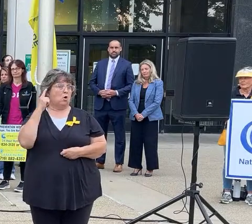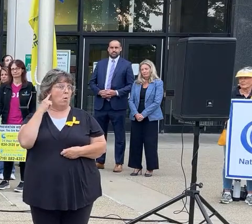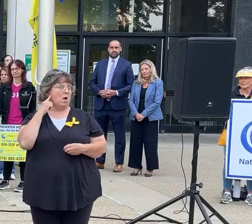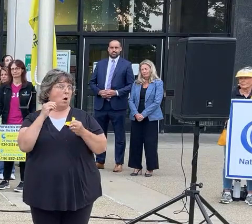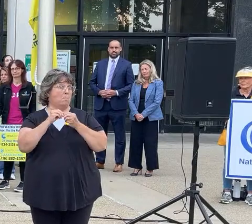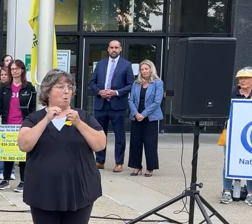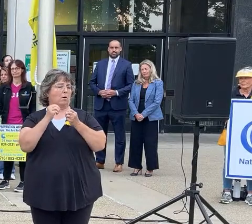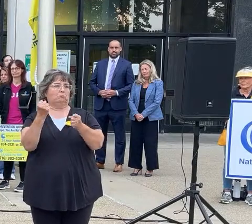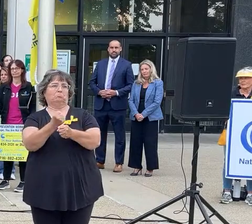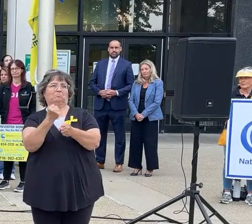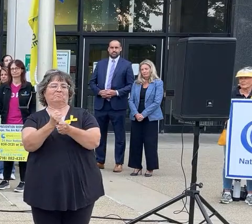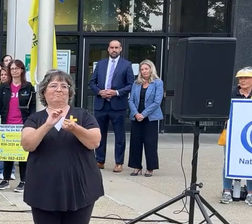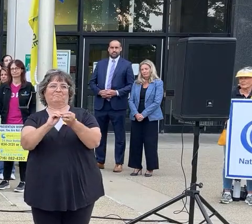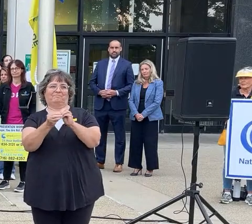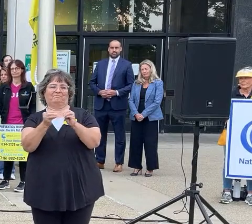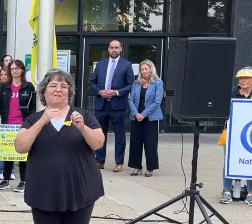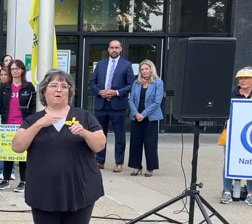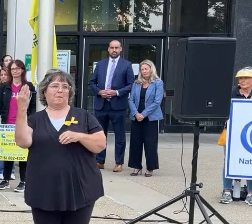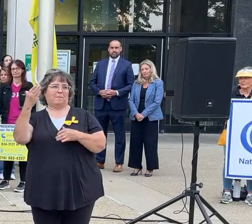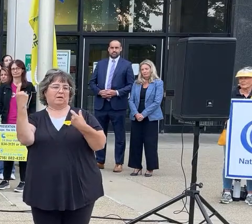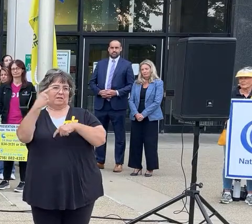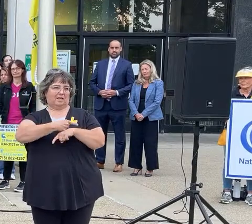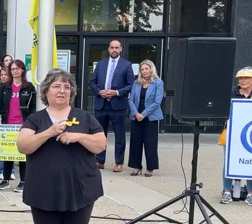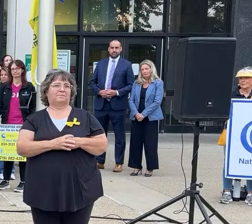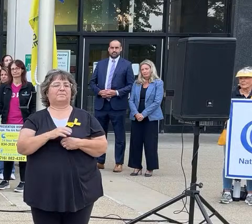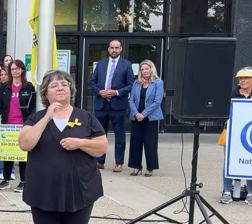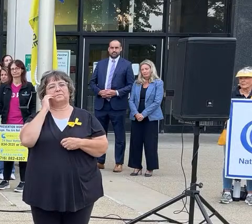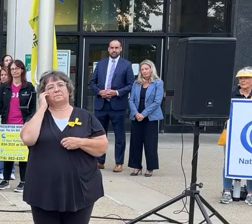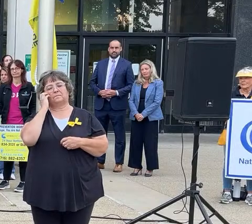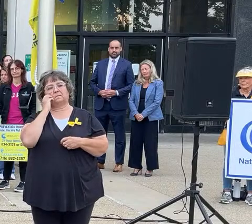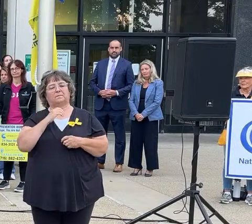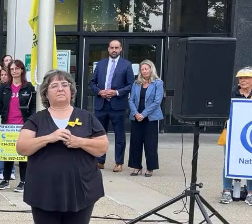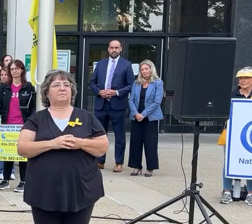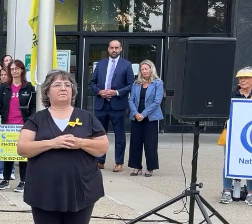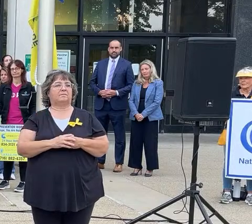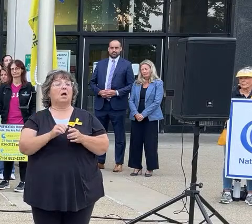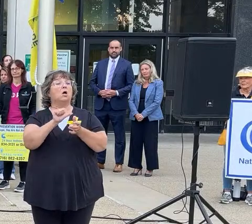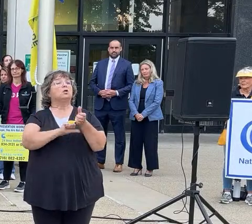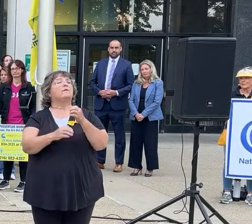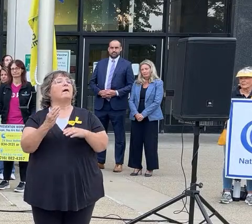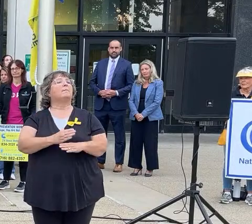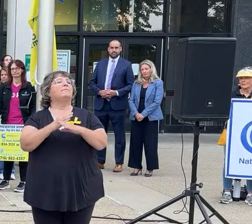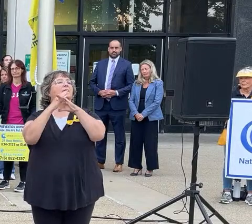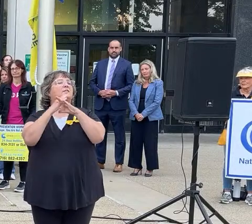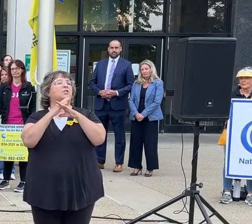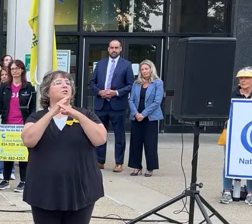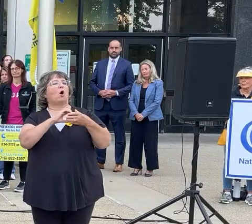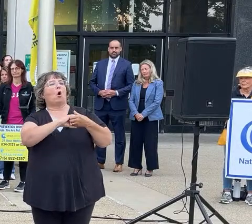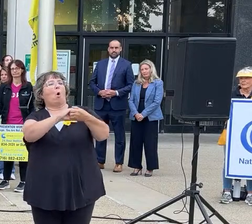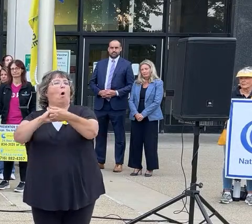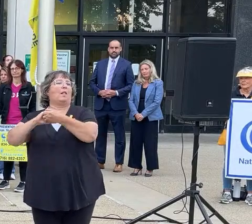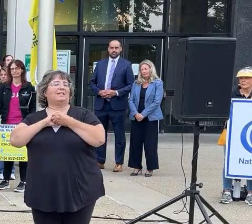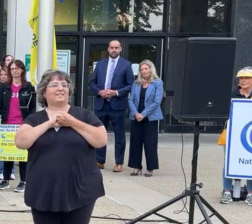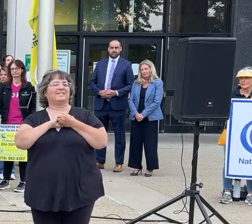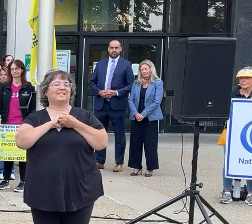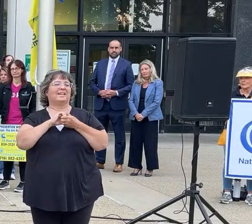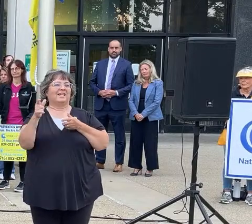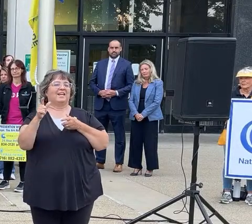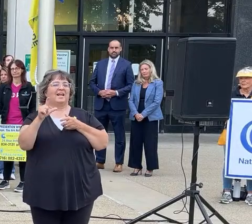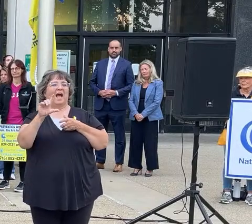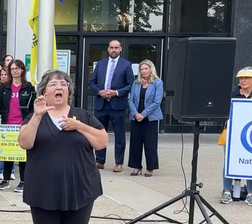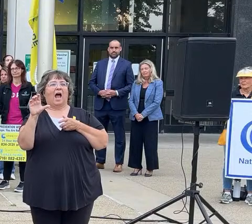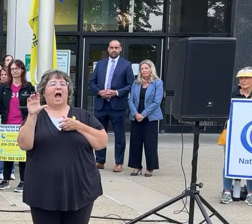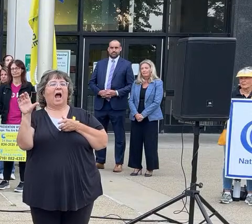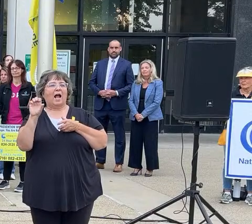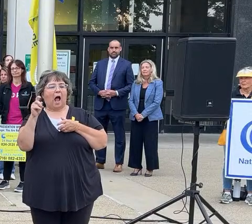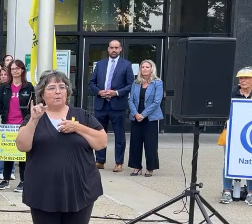more statistics from our speakers today. The Suicide Prevention Coalition is a partnership of county